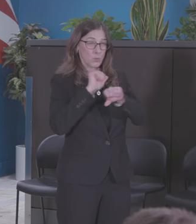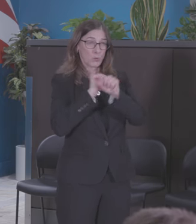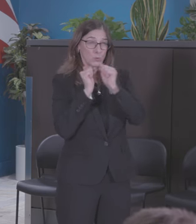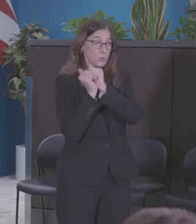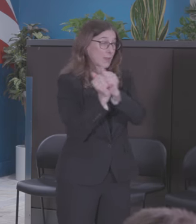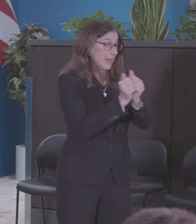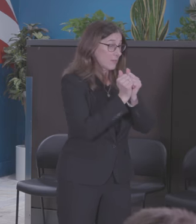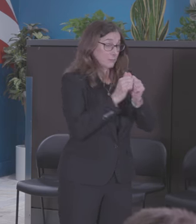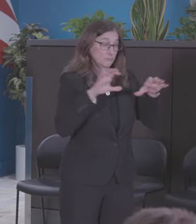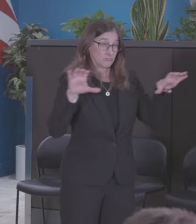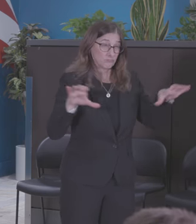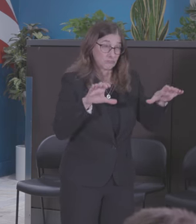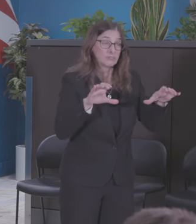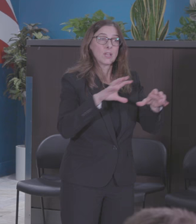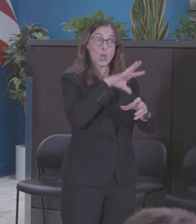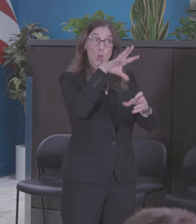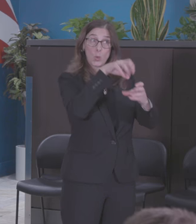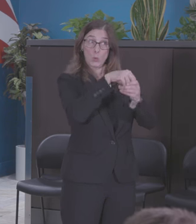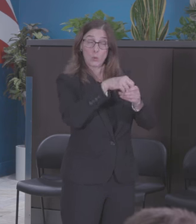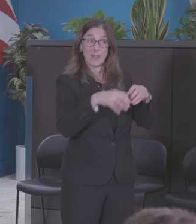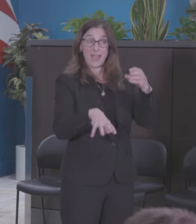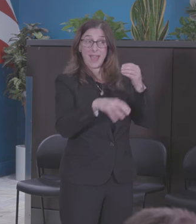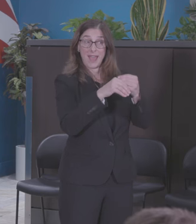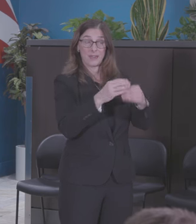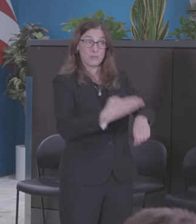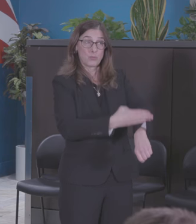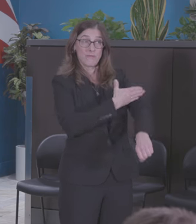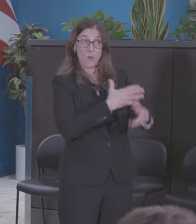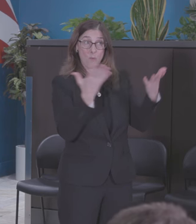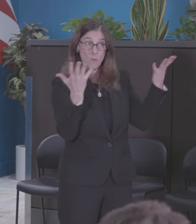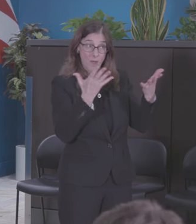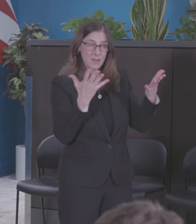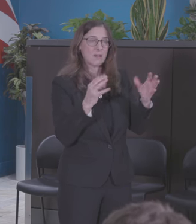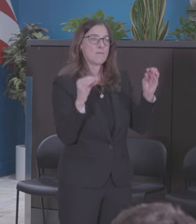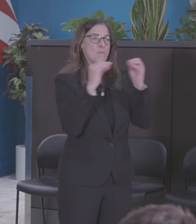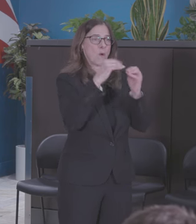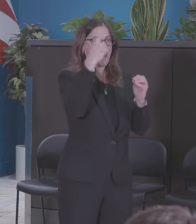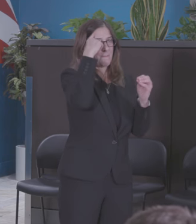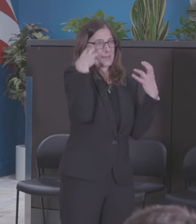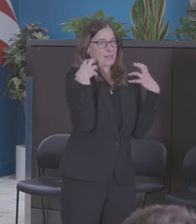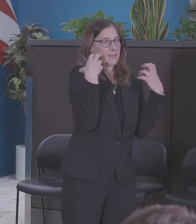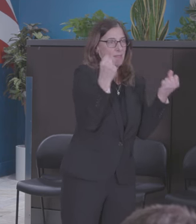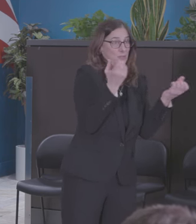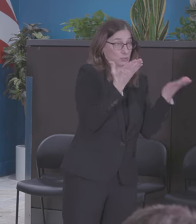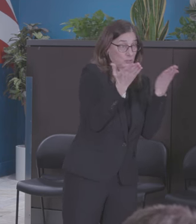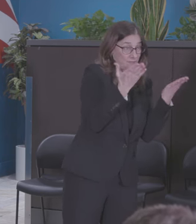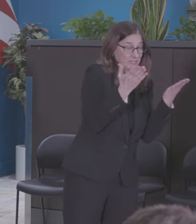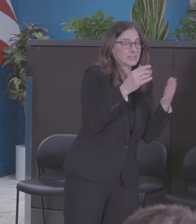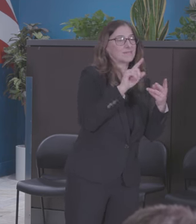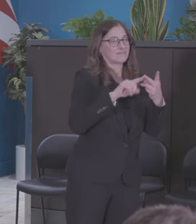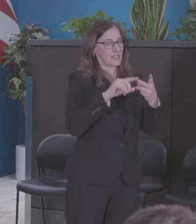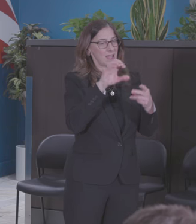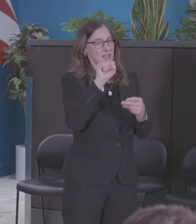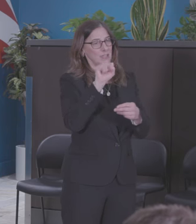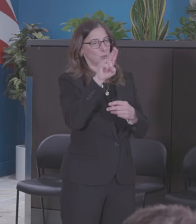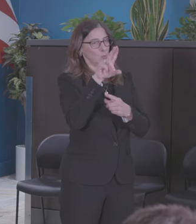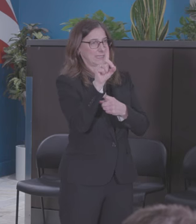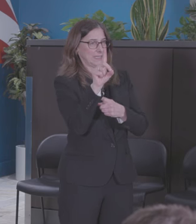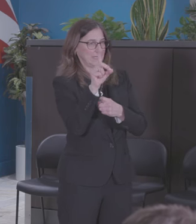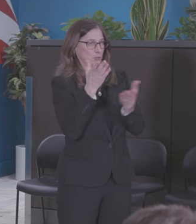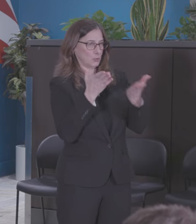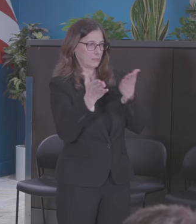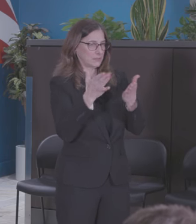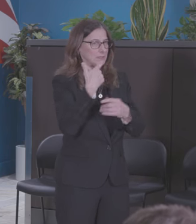to do more to provide necessary mental health and substance use services. These challenges are so often rooted